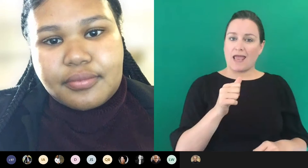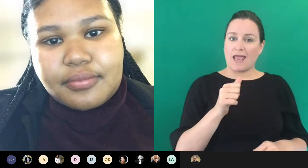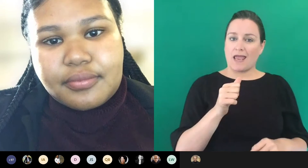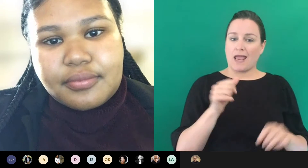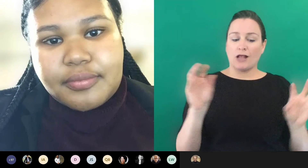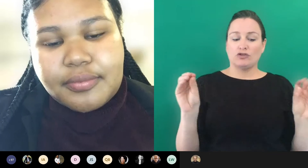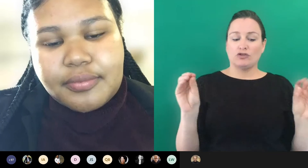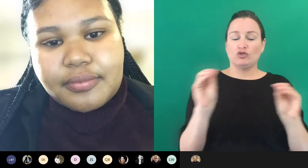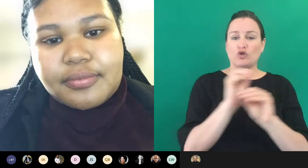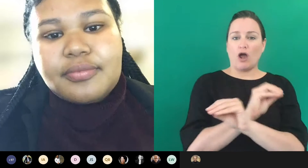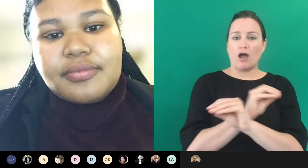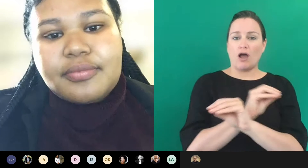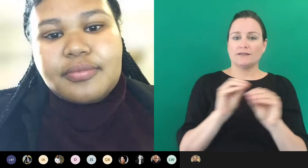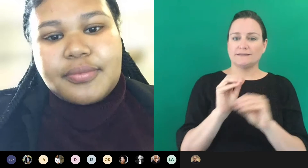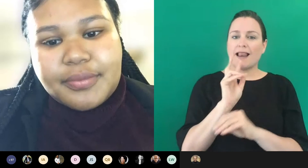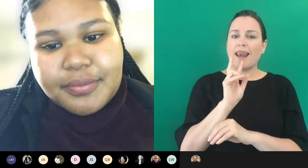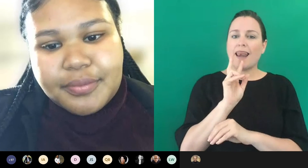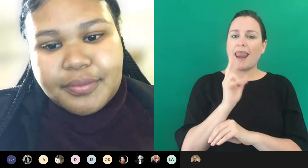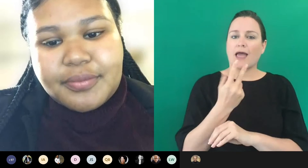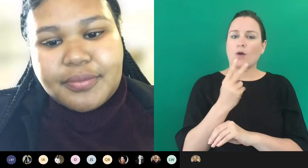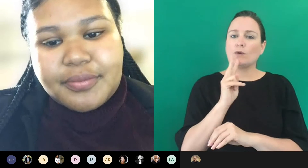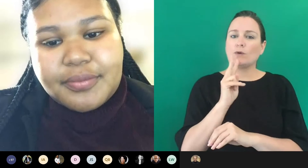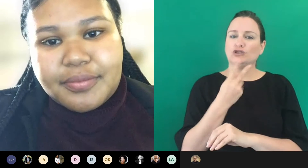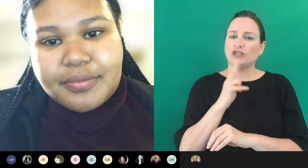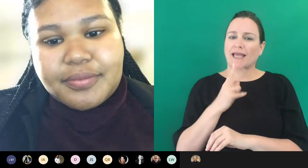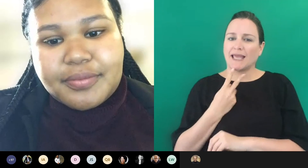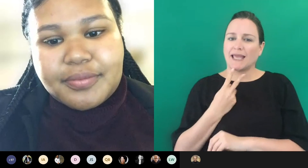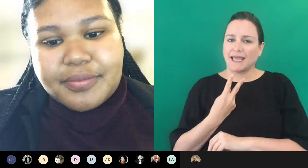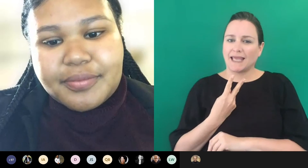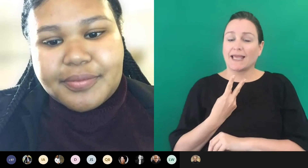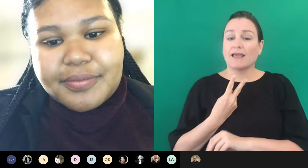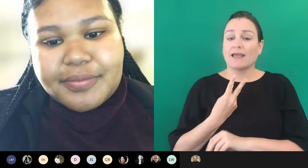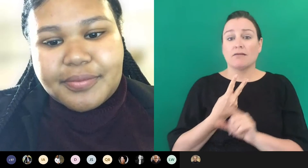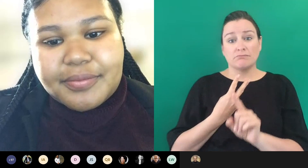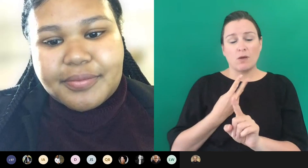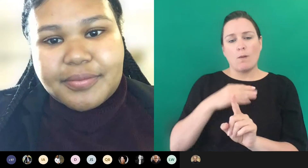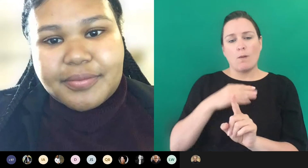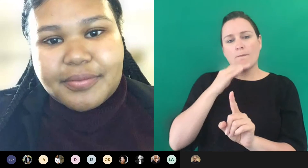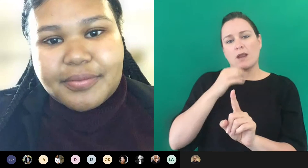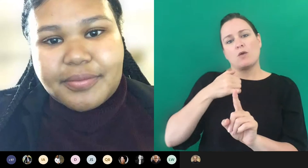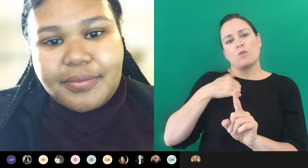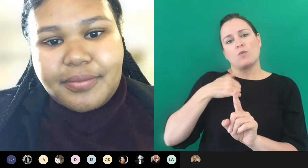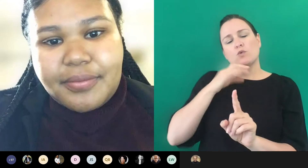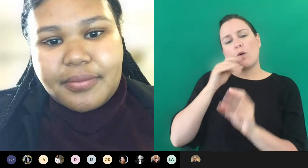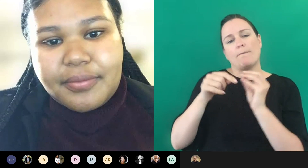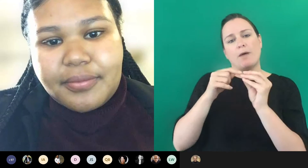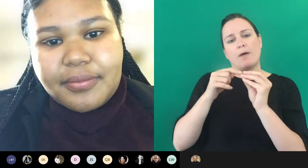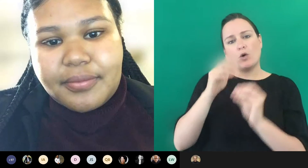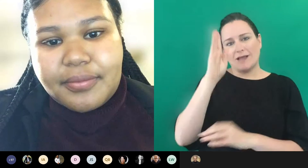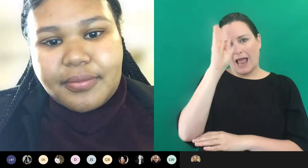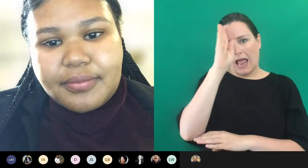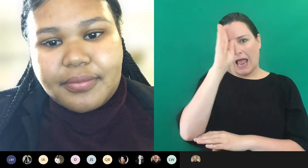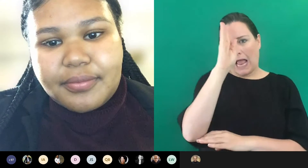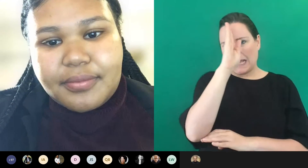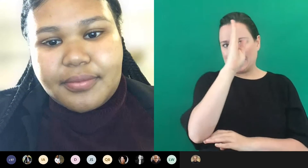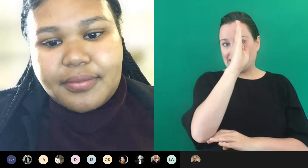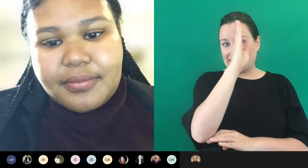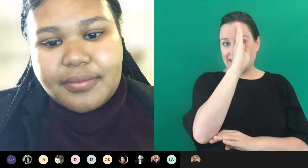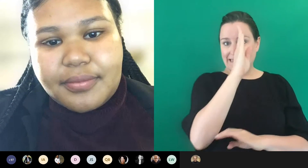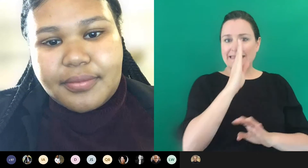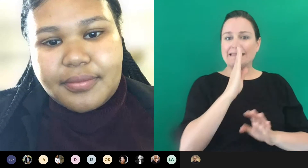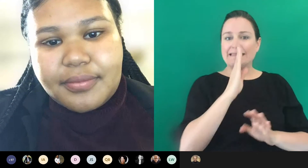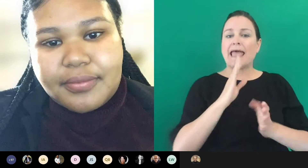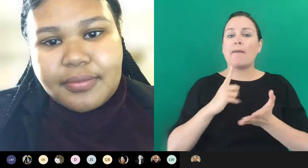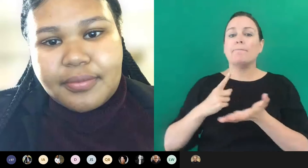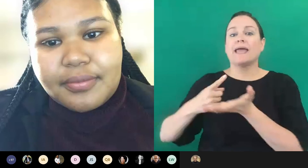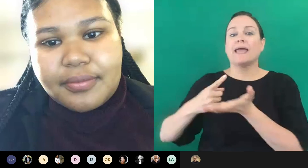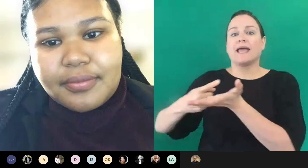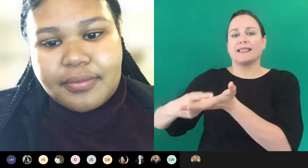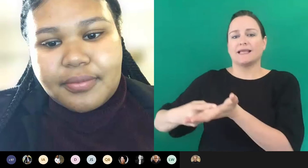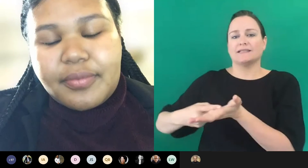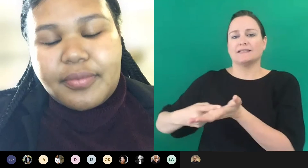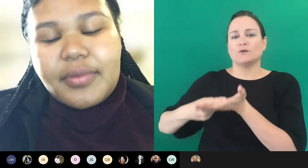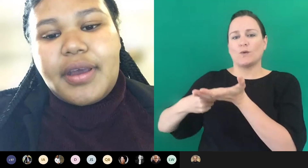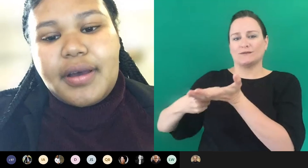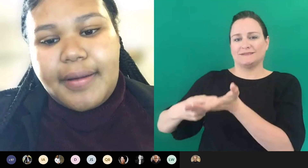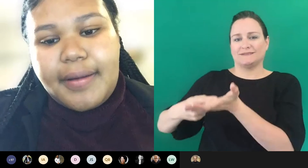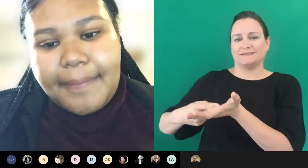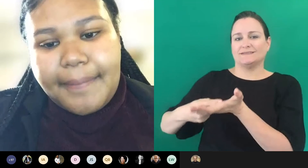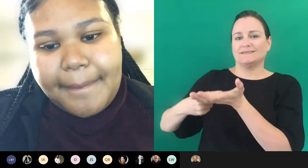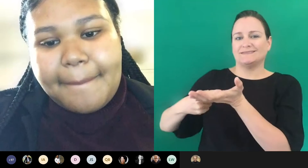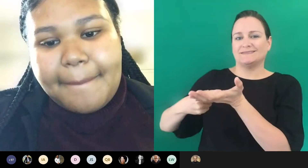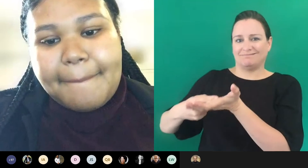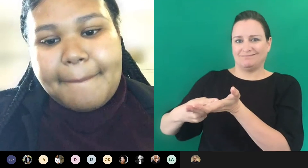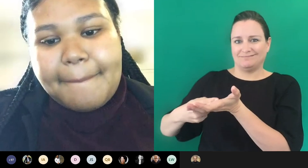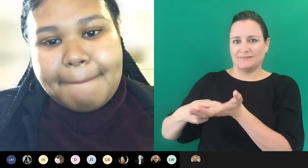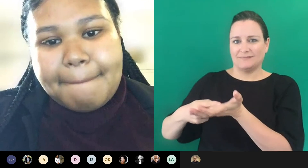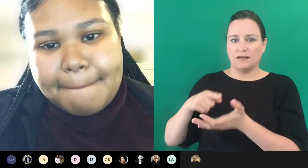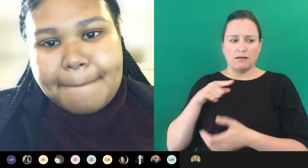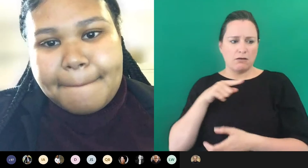translanguaging, we are talking about an academic discourse that draw on different linguistic resources that